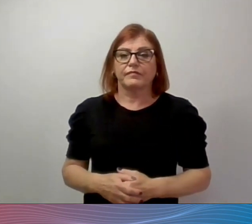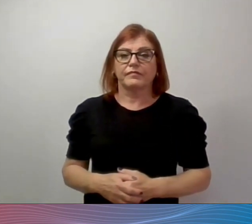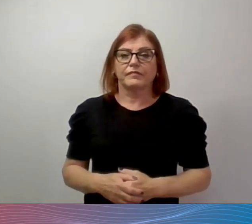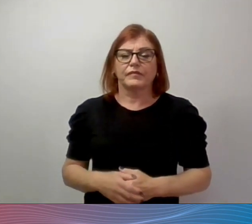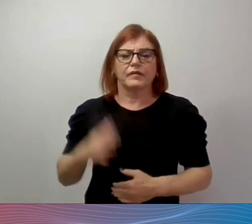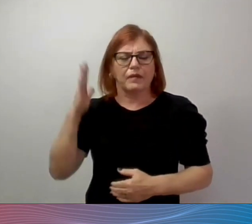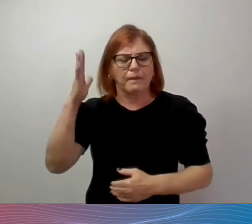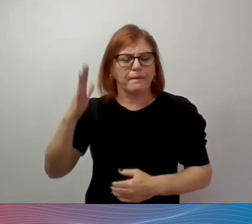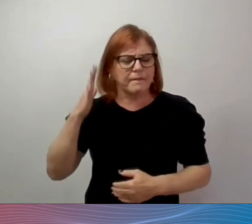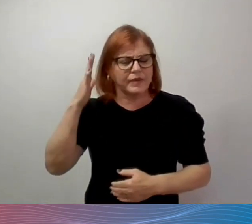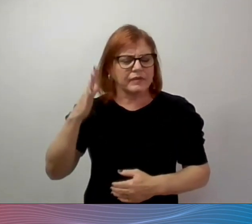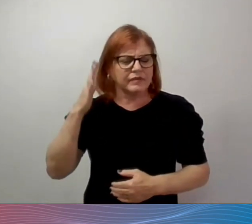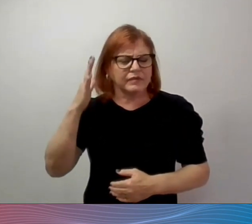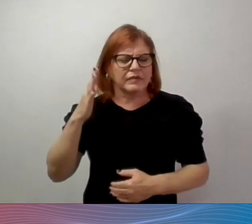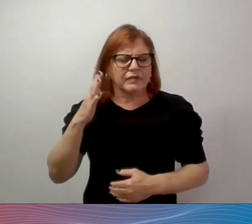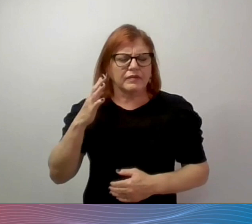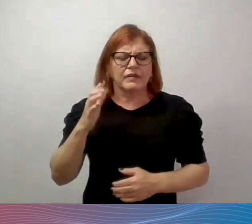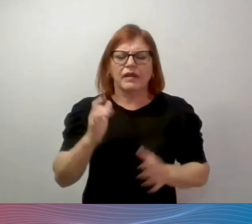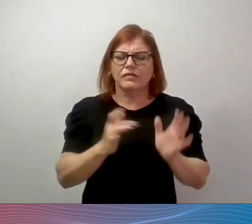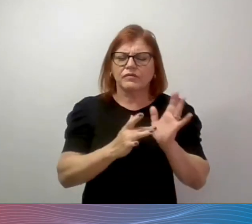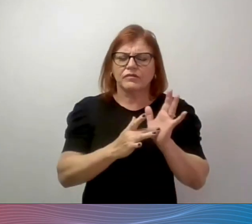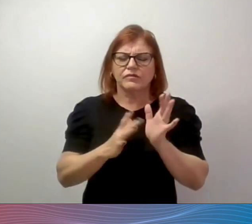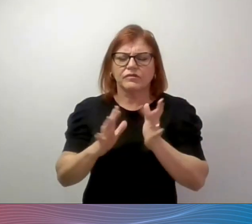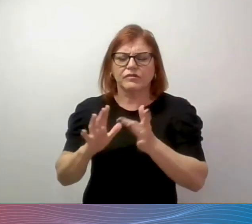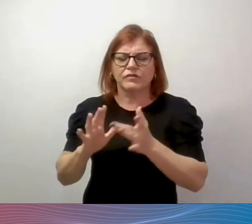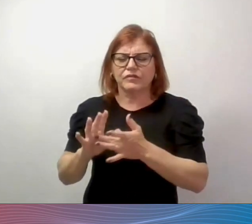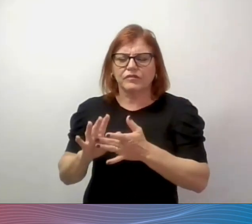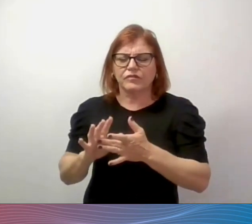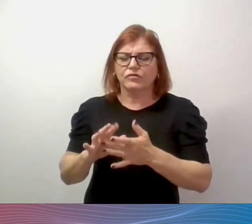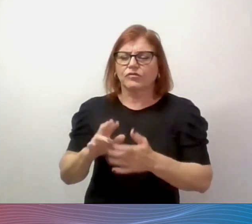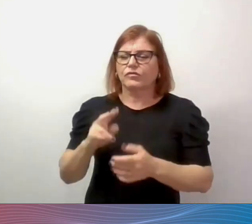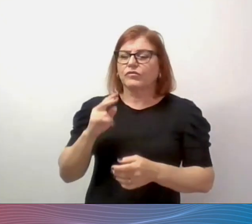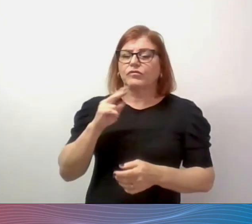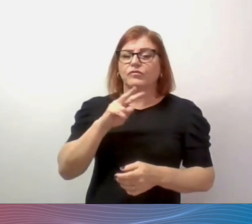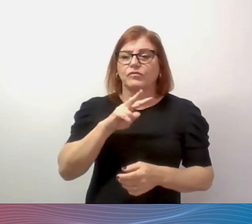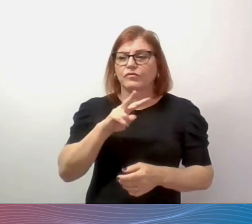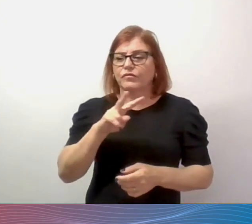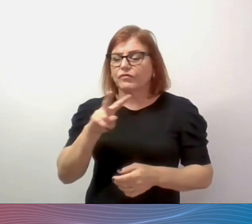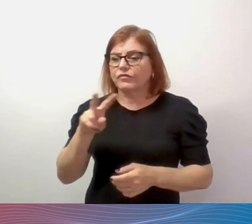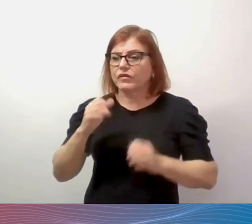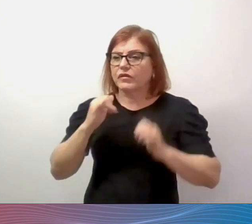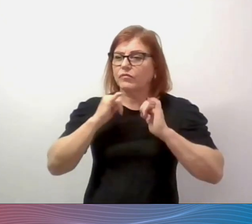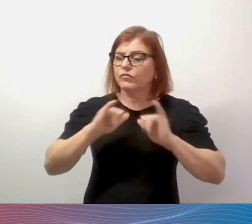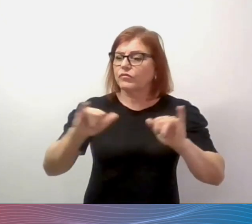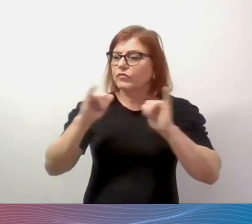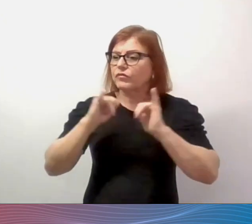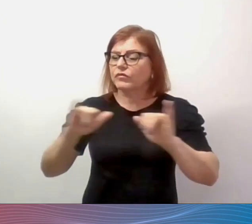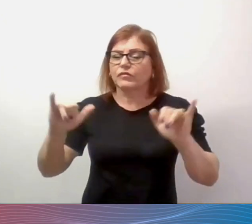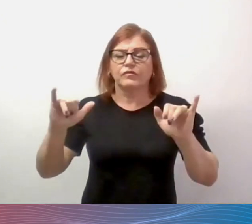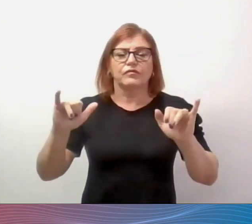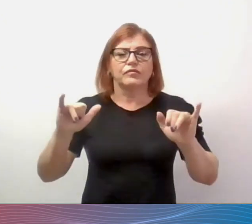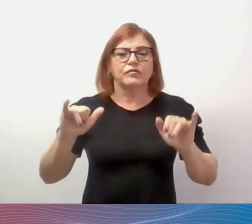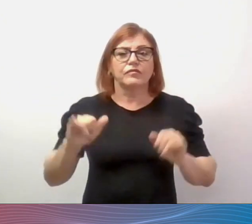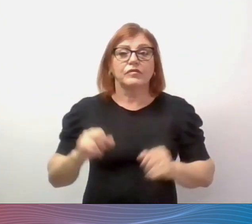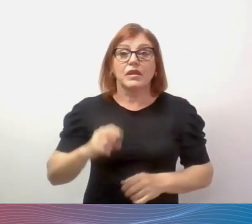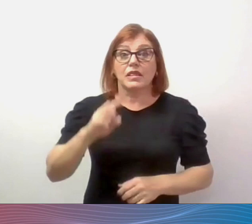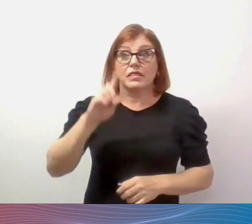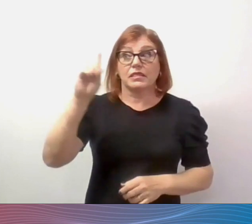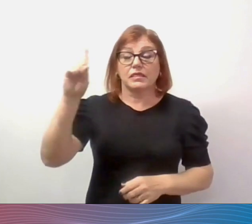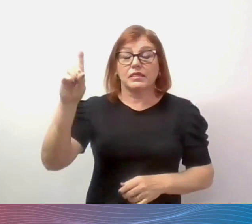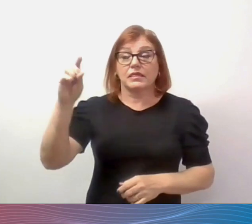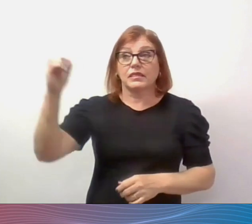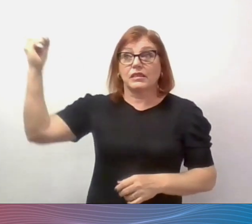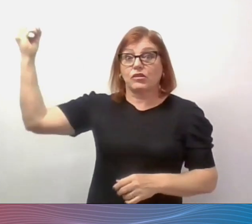temos ouvido e vos anunciamos é esta, que Deus é luz e não há